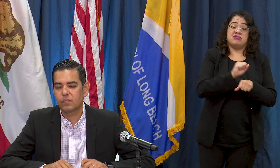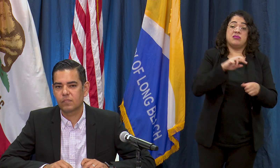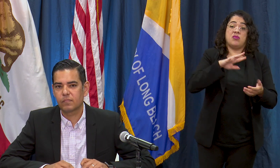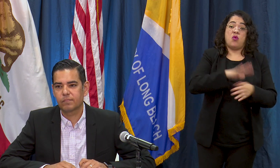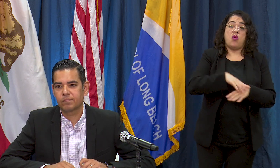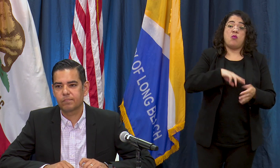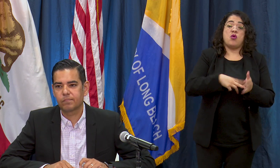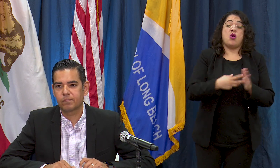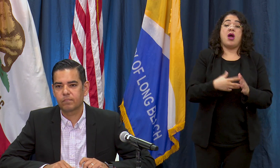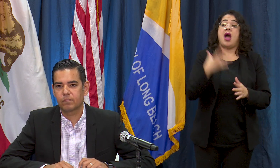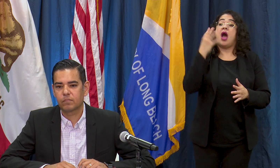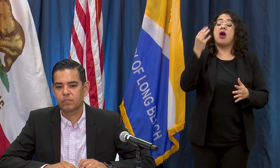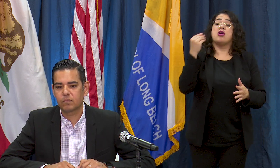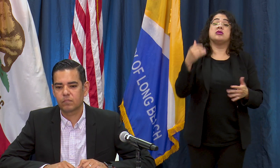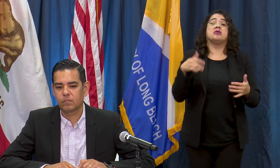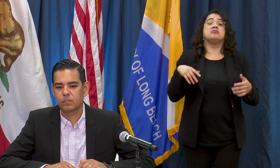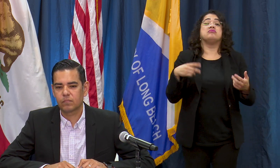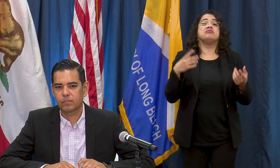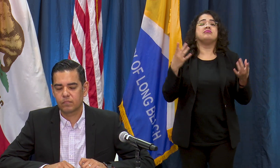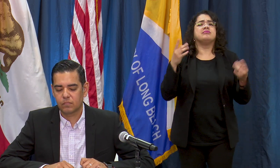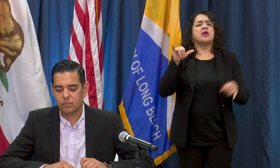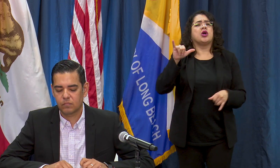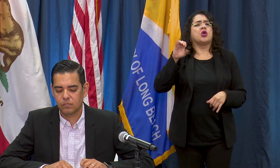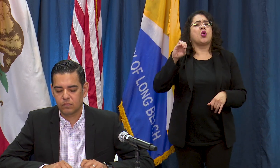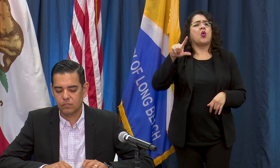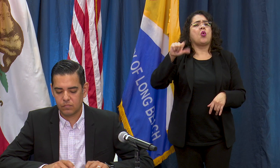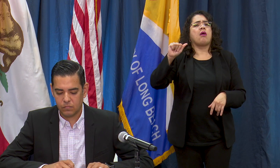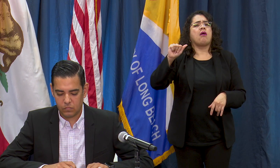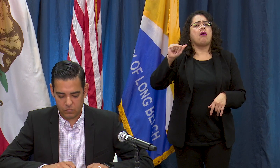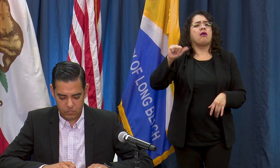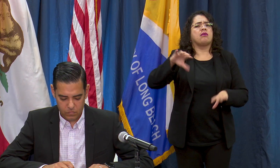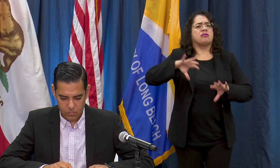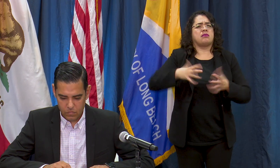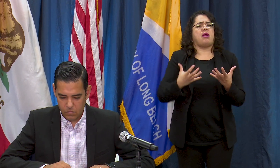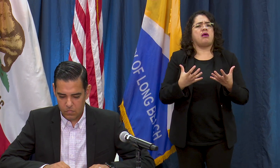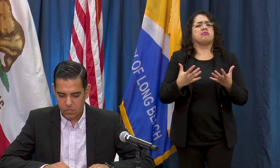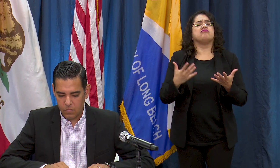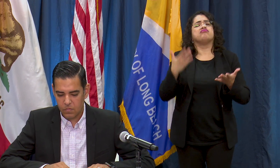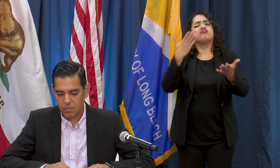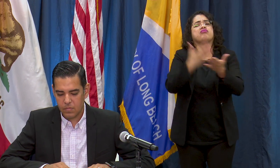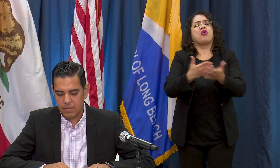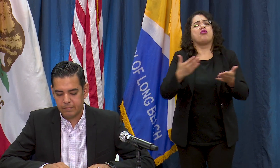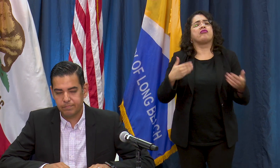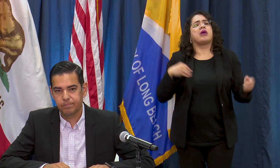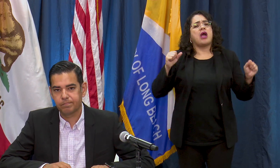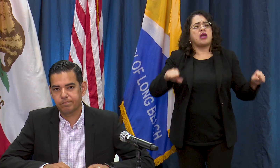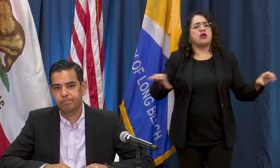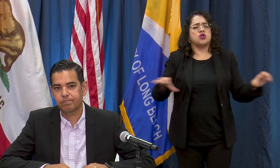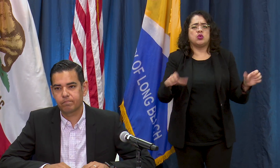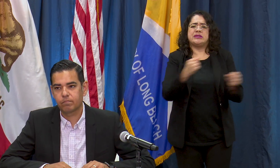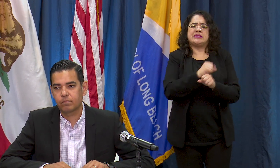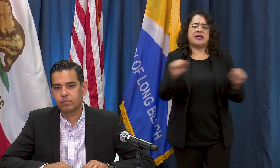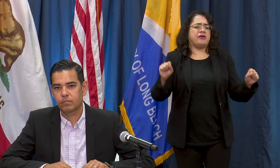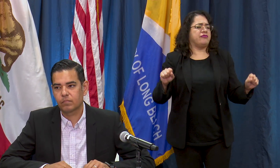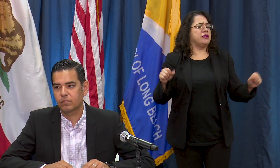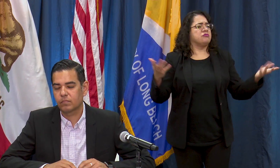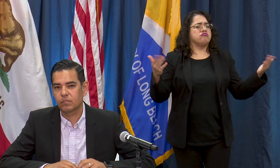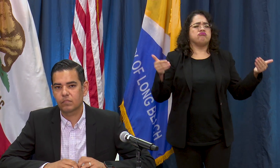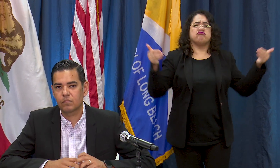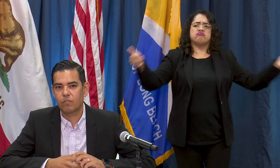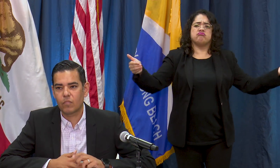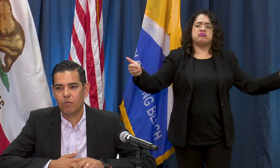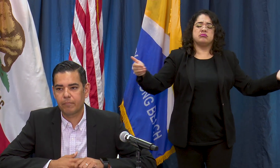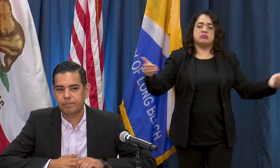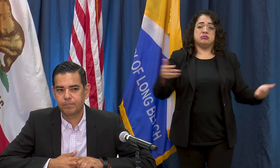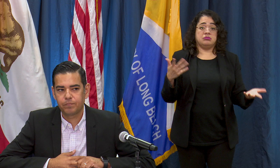hosting an outdoor yoga class as kind of an experiment, and then wanting to prove they could do this safely. And I wanted to get the